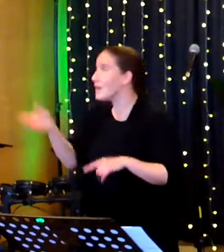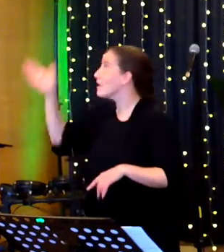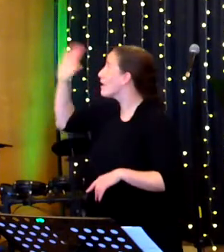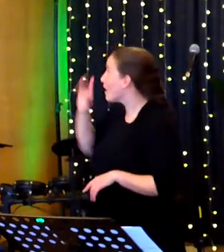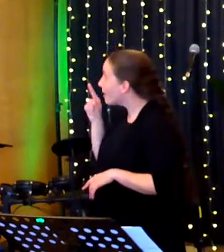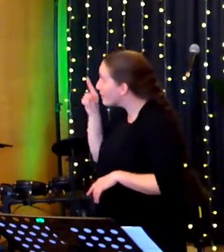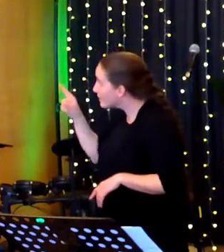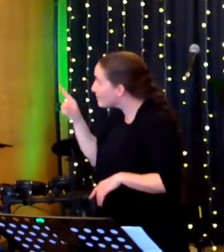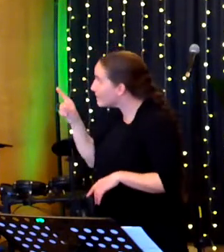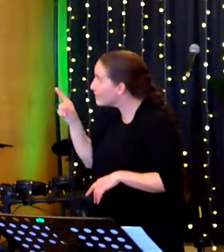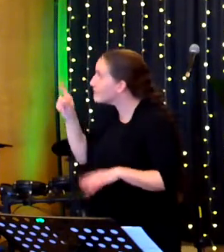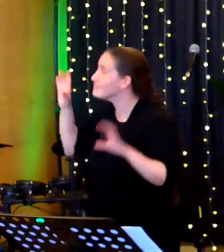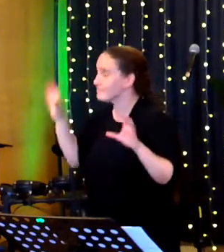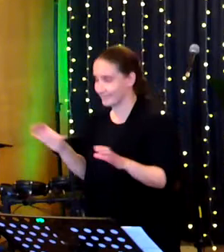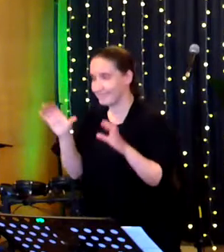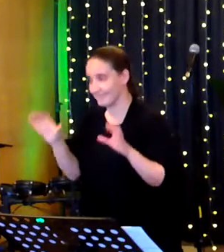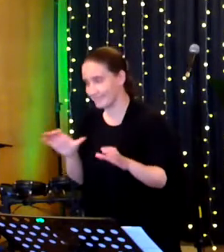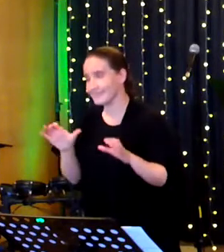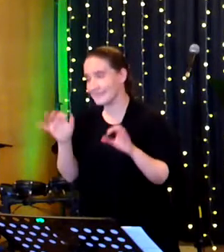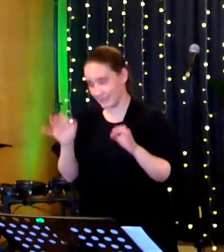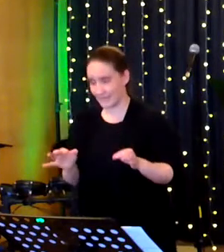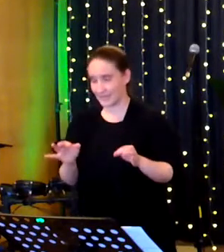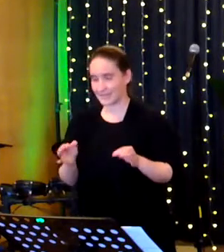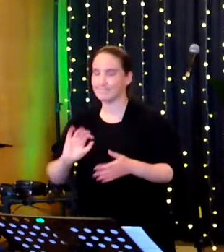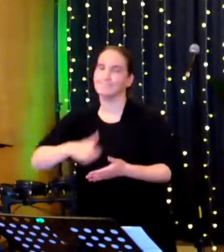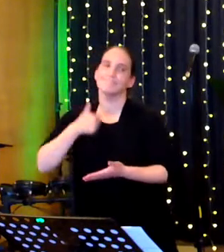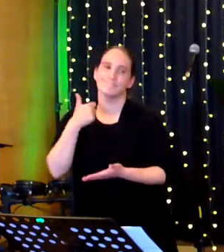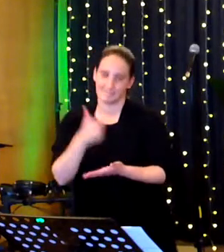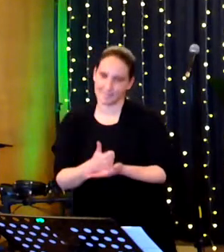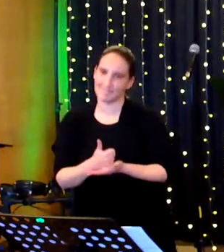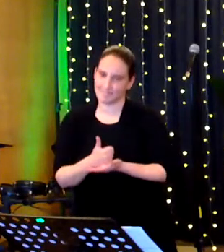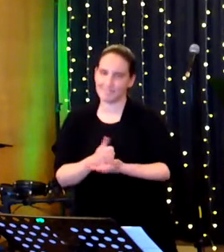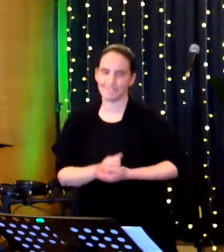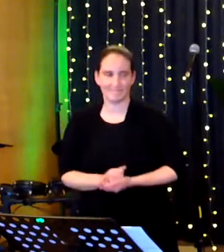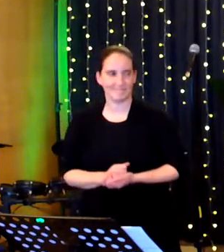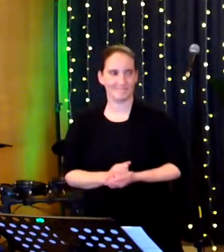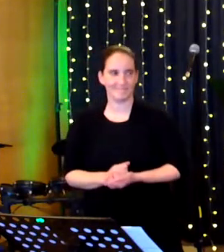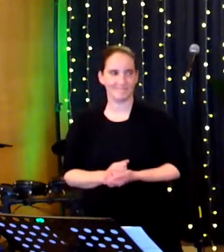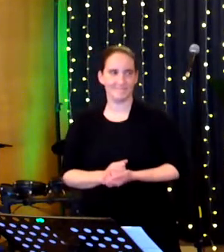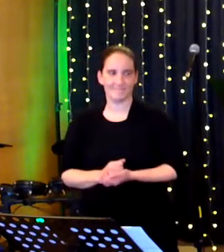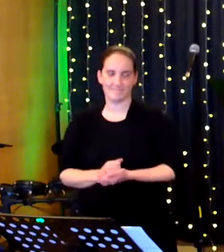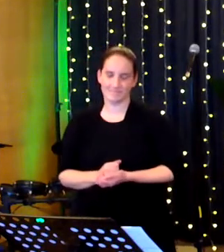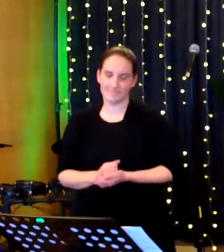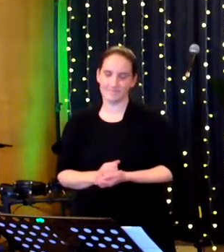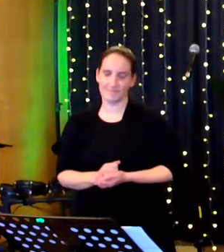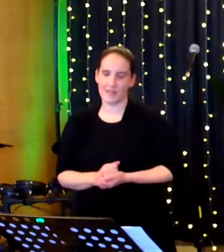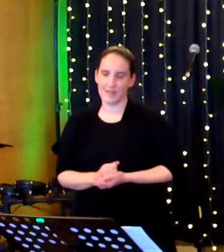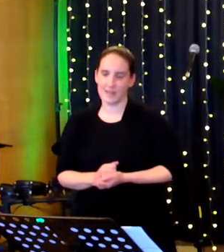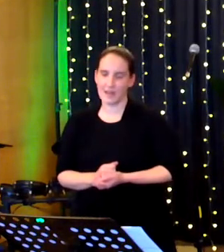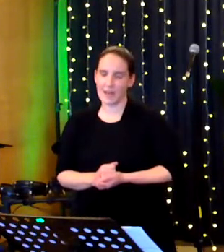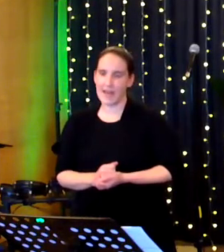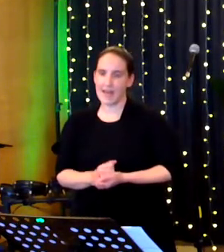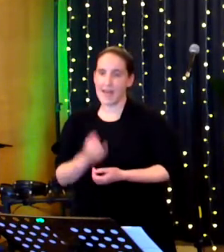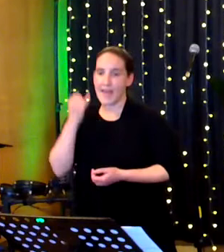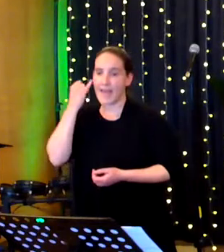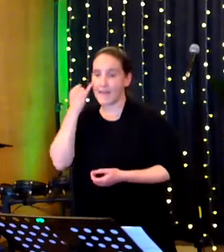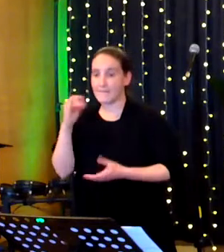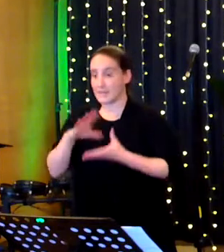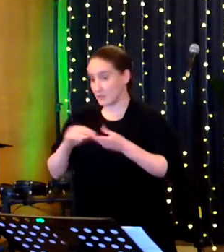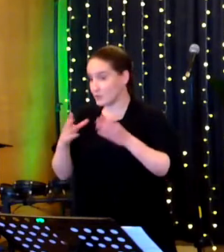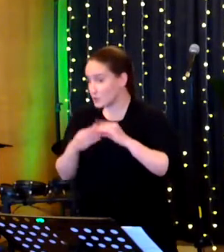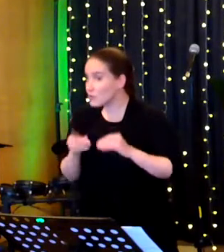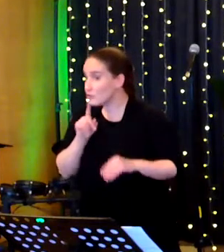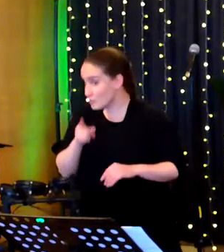something. Amen. Because if we take this story to heart, the first time you cried out to God,